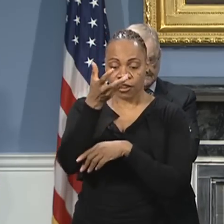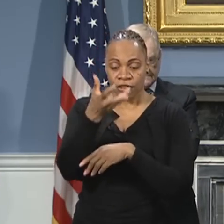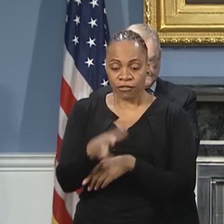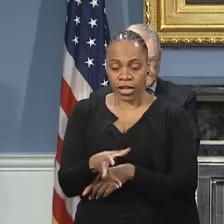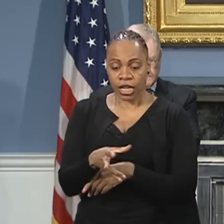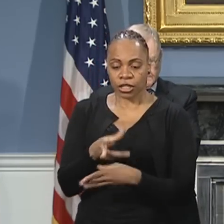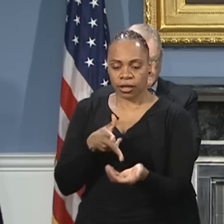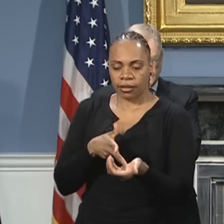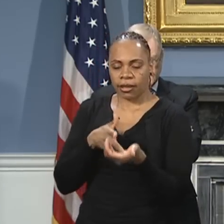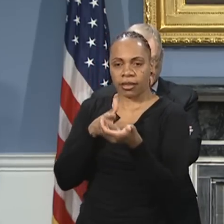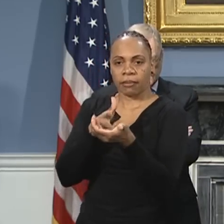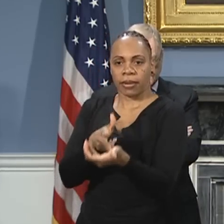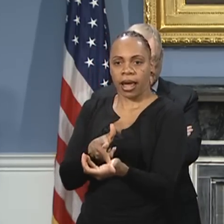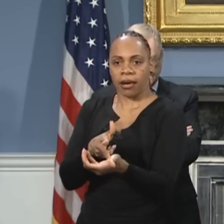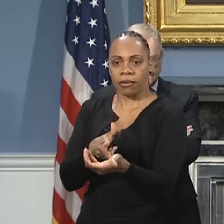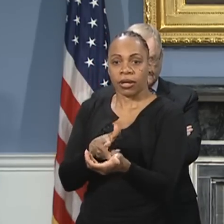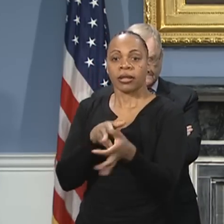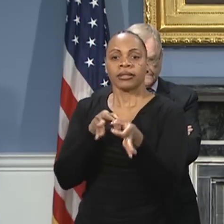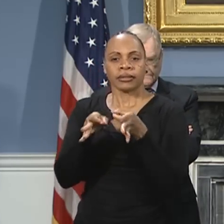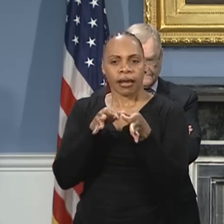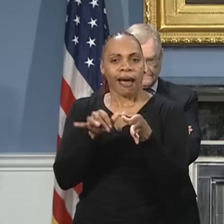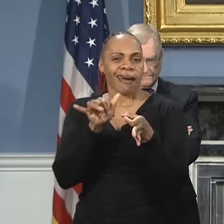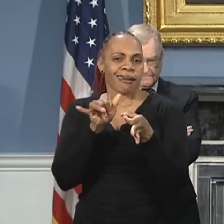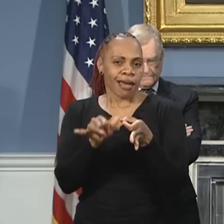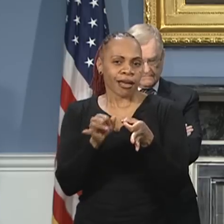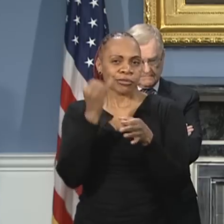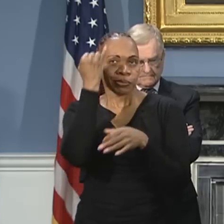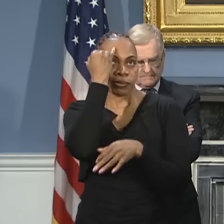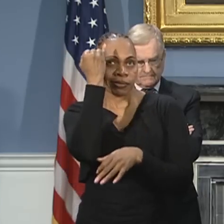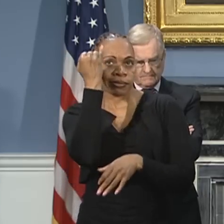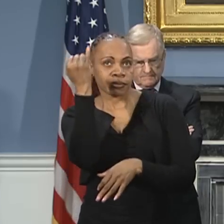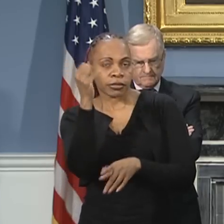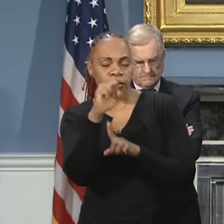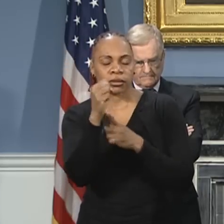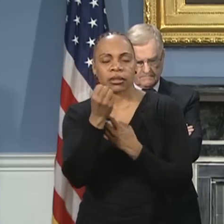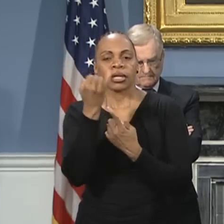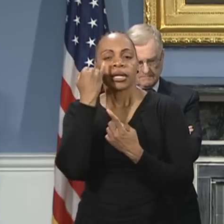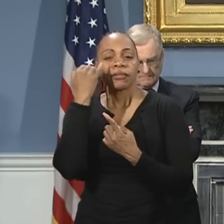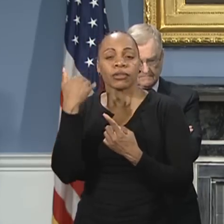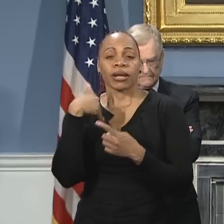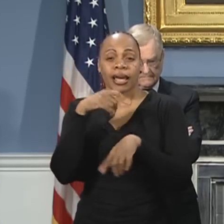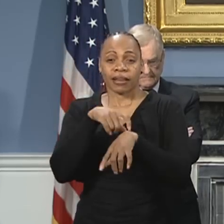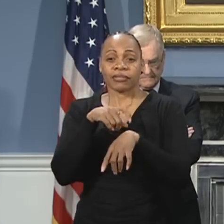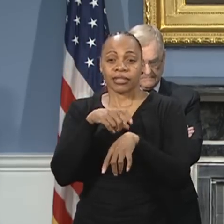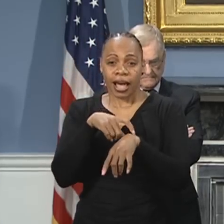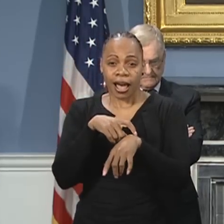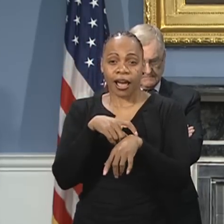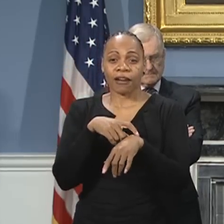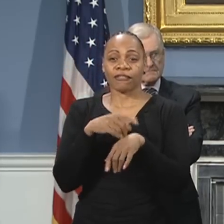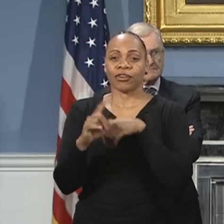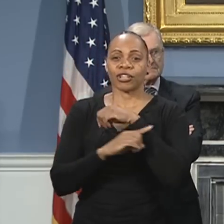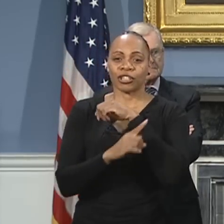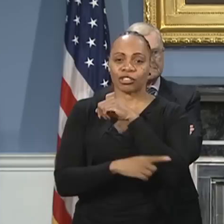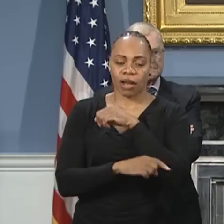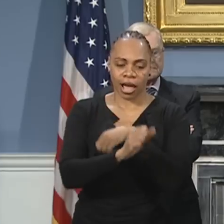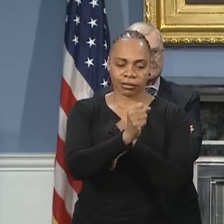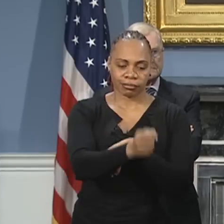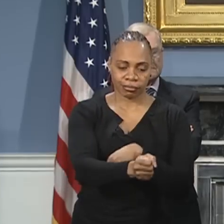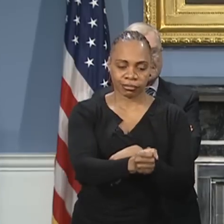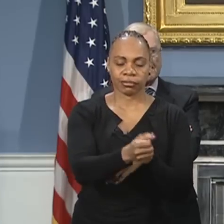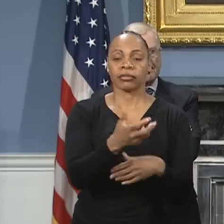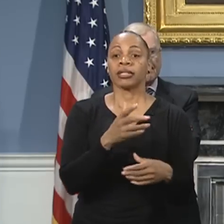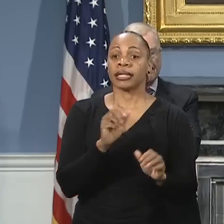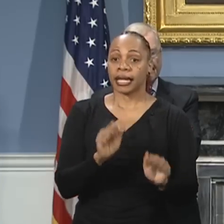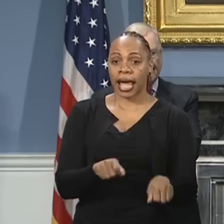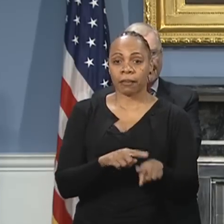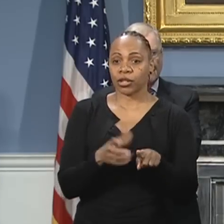By definition, that would be the ideal thing to do. If you had time to get trash in and recycling in, you should. You don't want it collecting on streets.